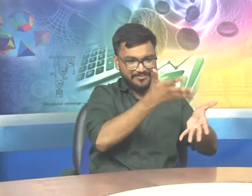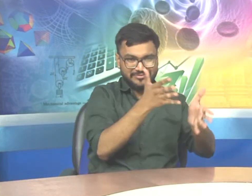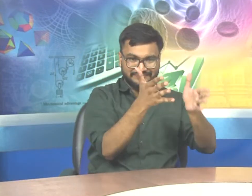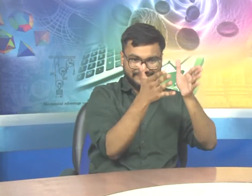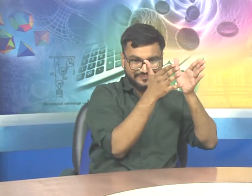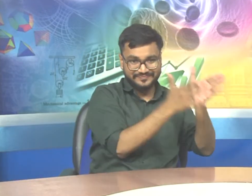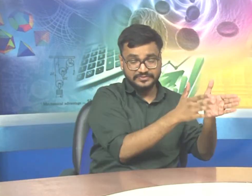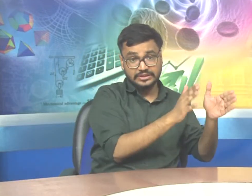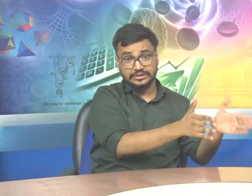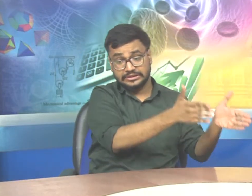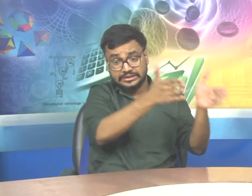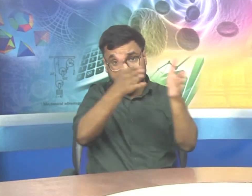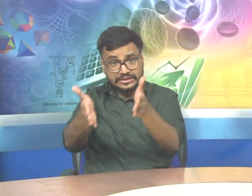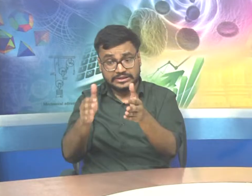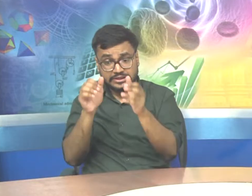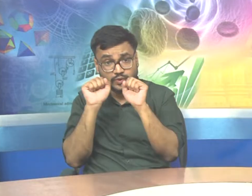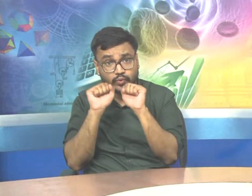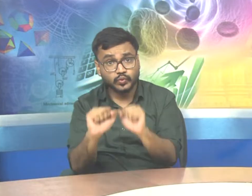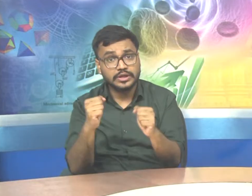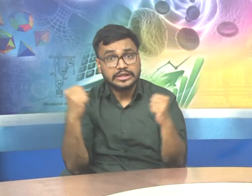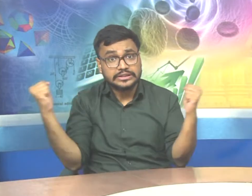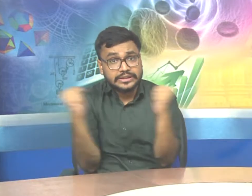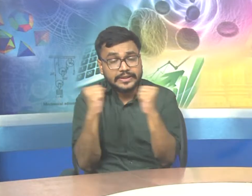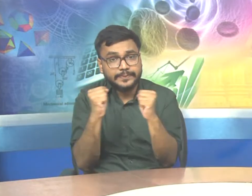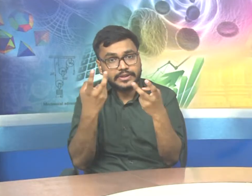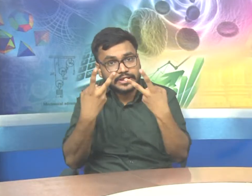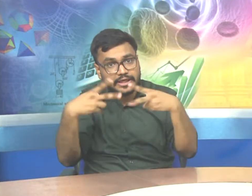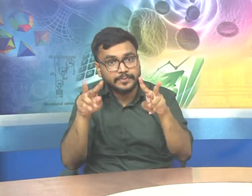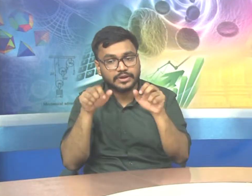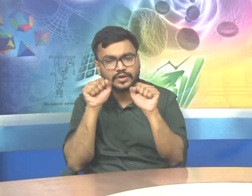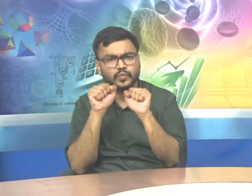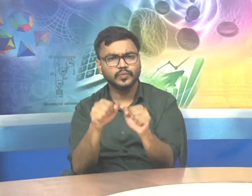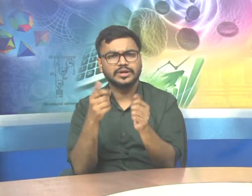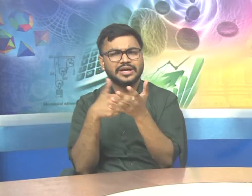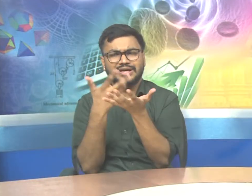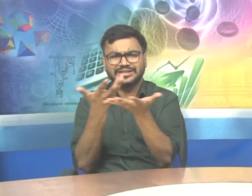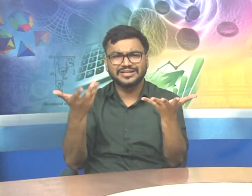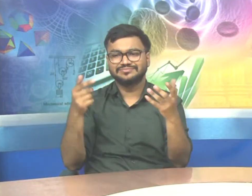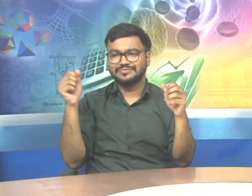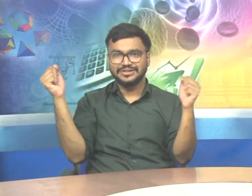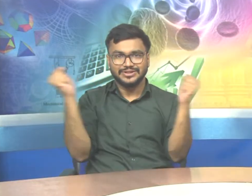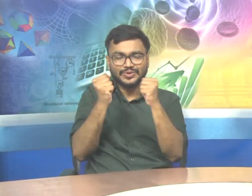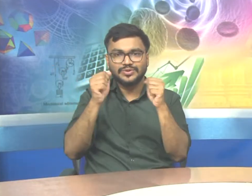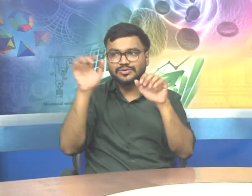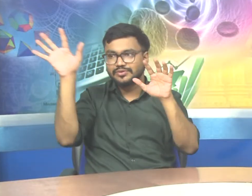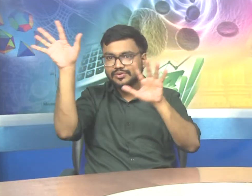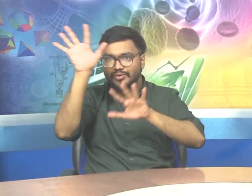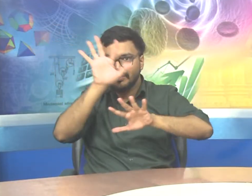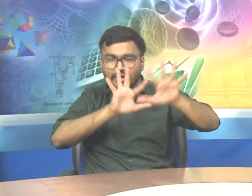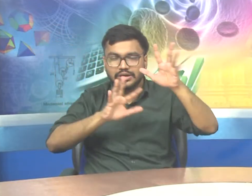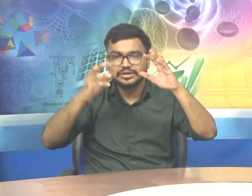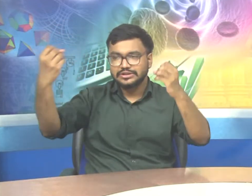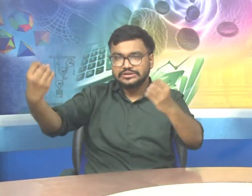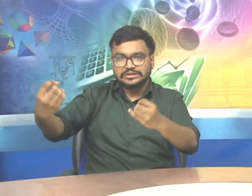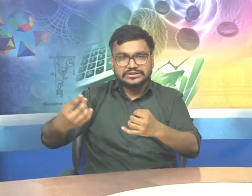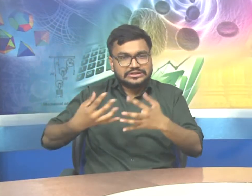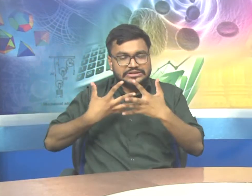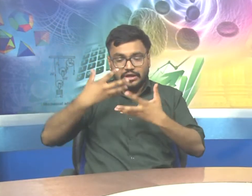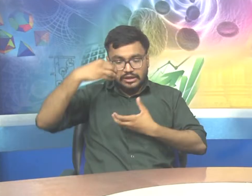And same as when something is colder than your body, like ice or cold air and